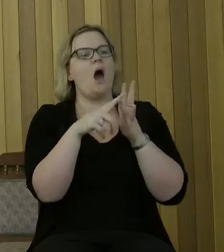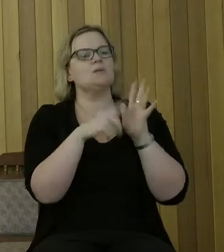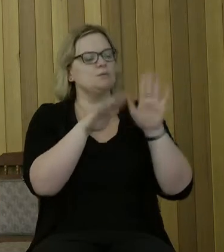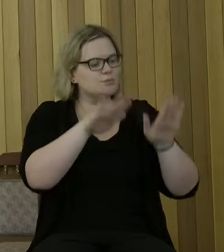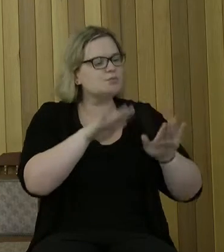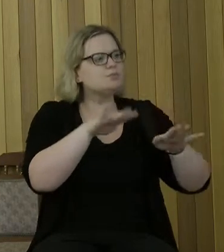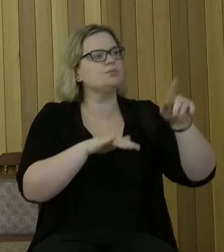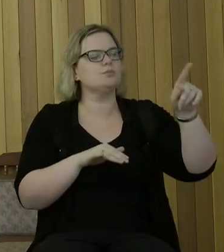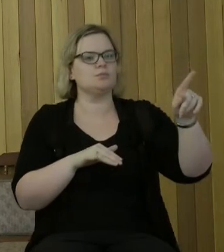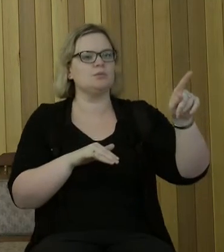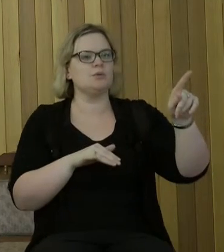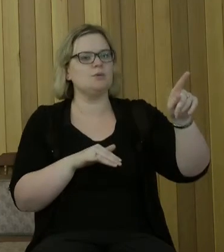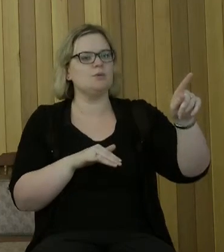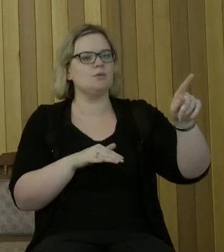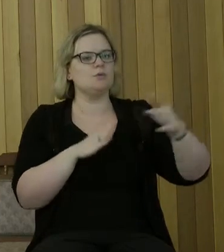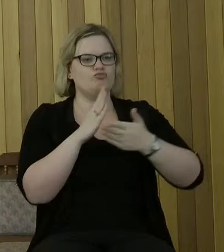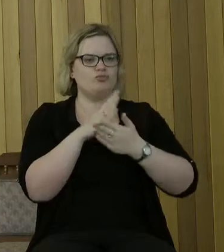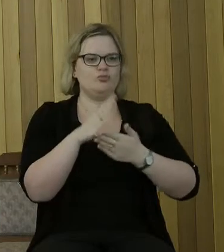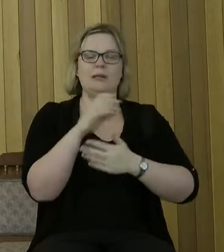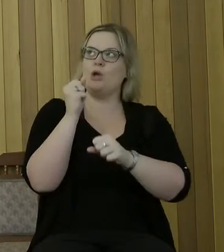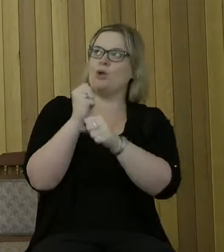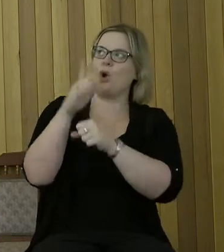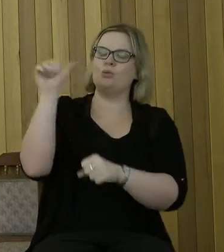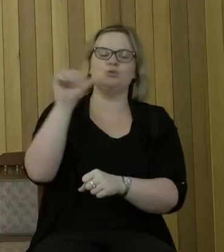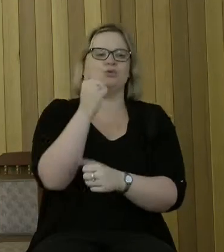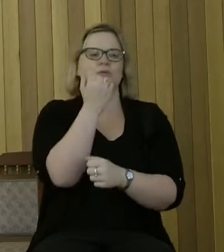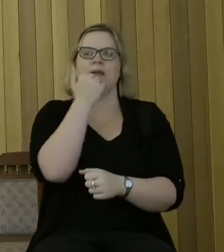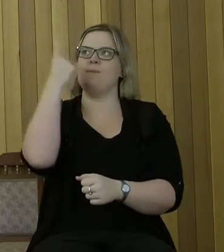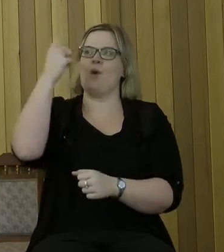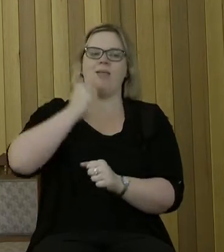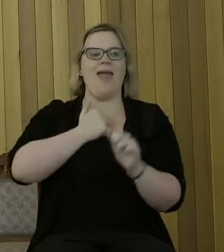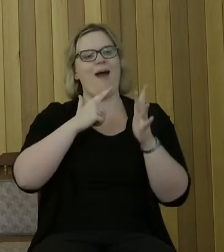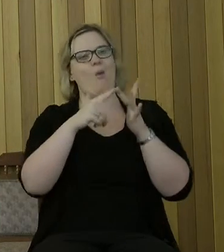of God, we have adopted a false idol.